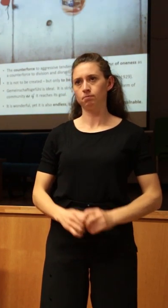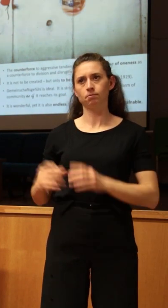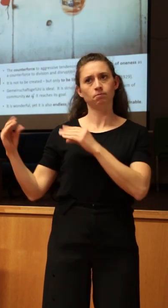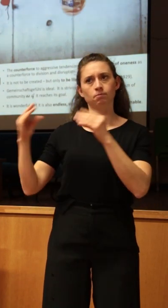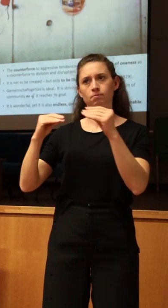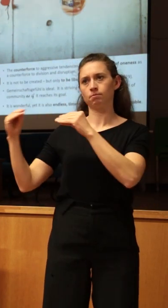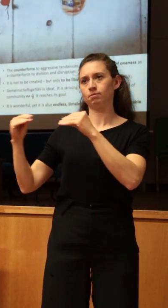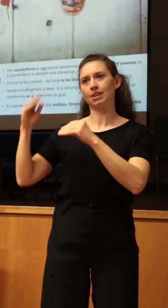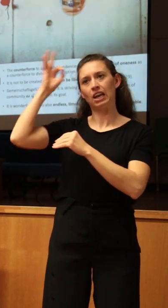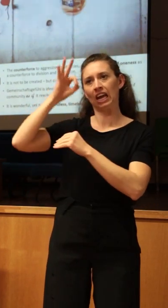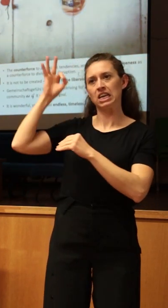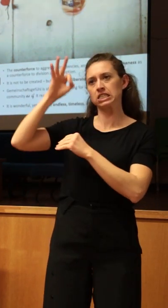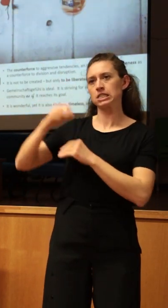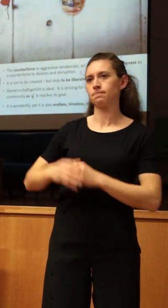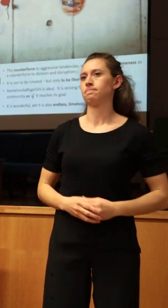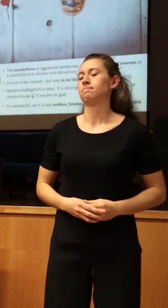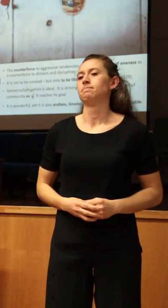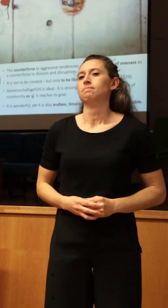or